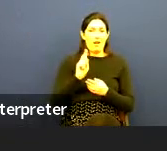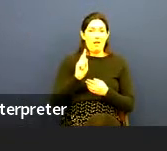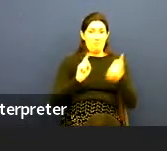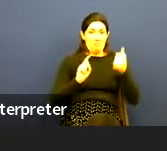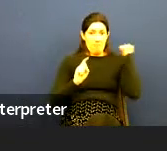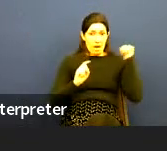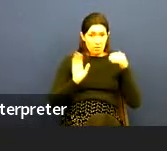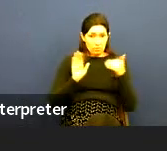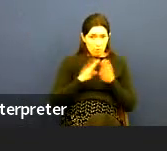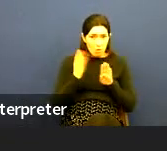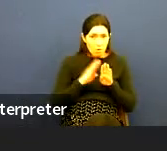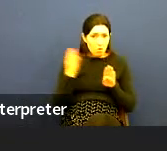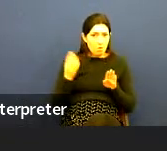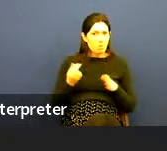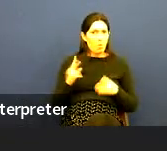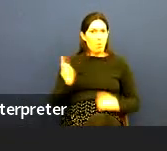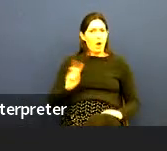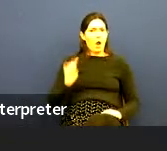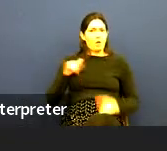door?